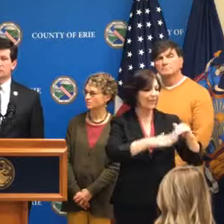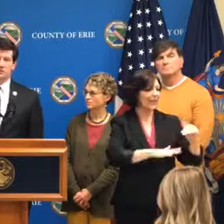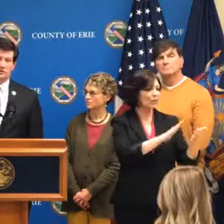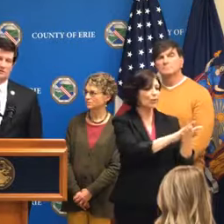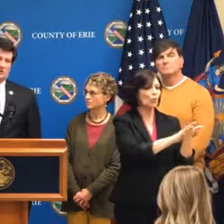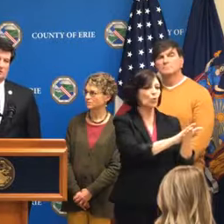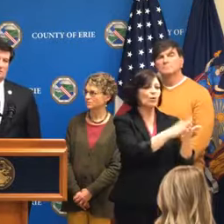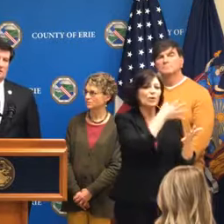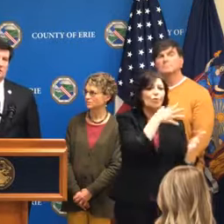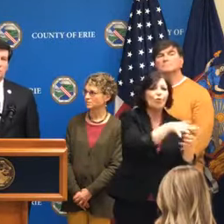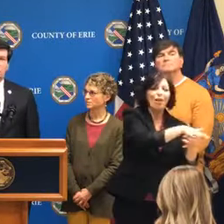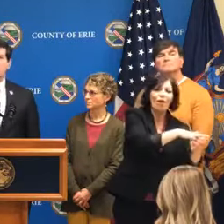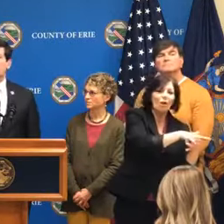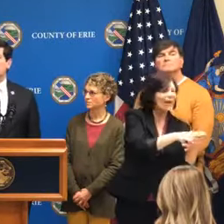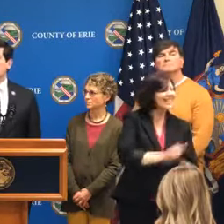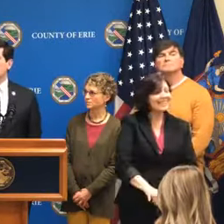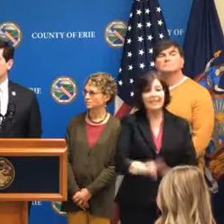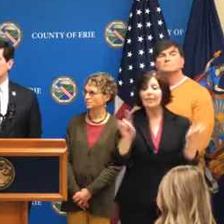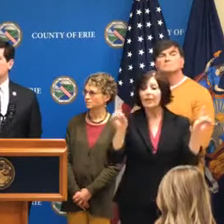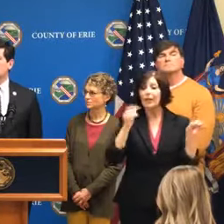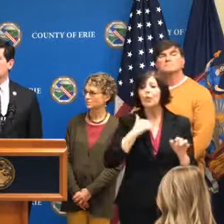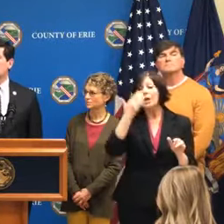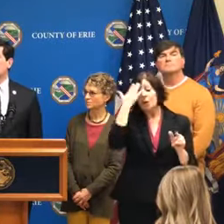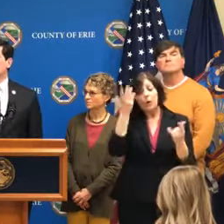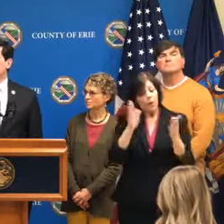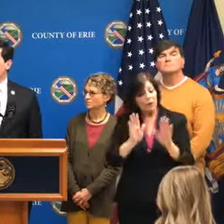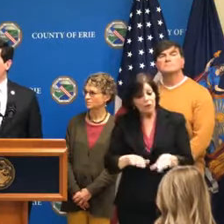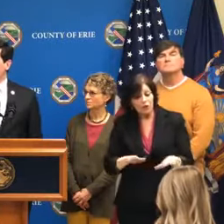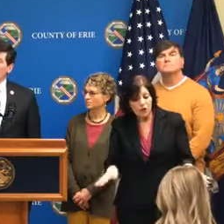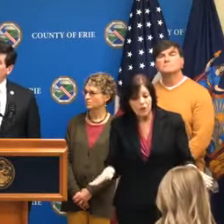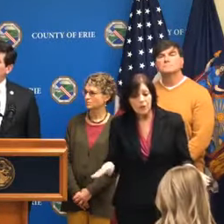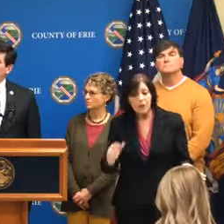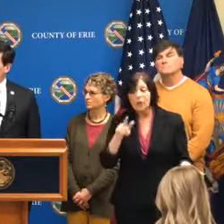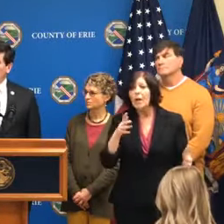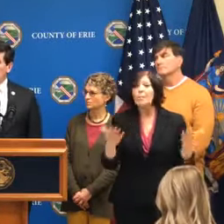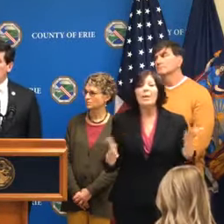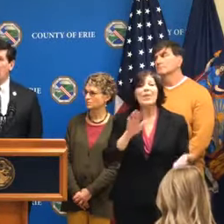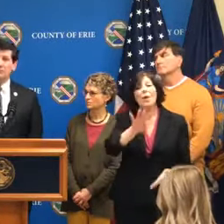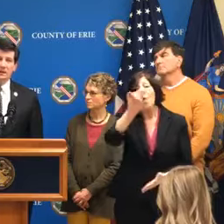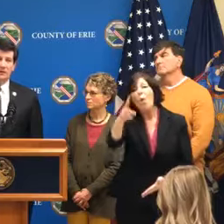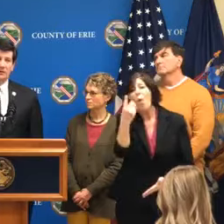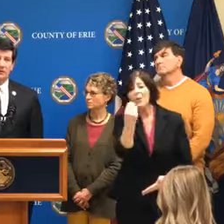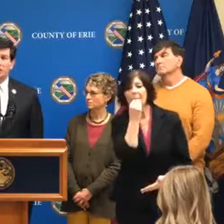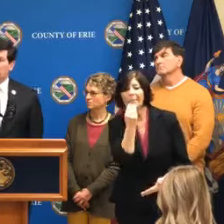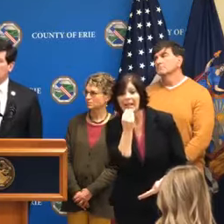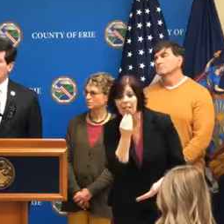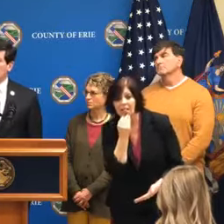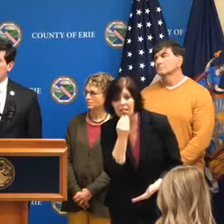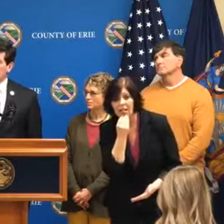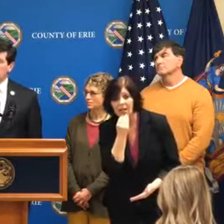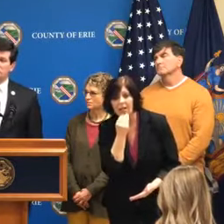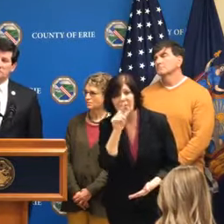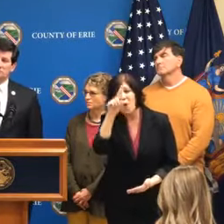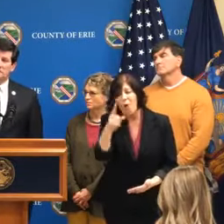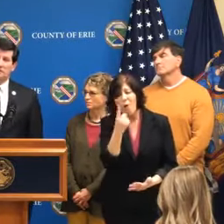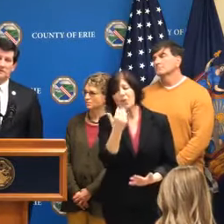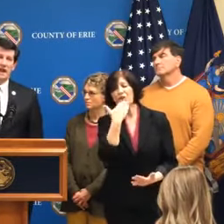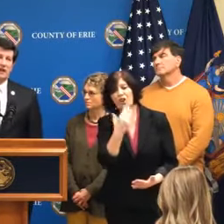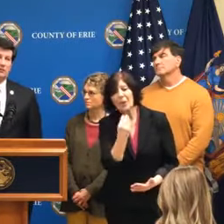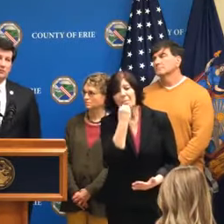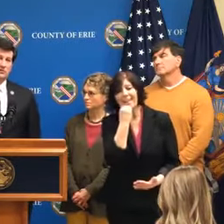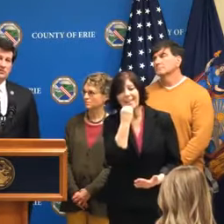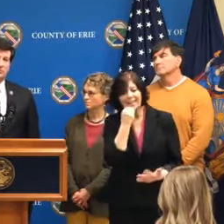say, our rural communities. We know that there are children who get maybe their only hot meal or nutritious meal